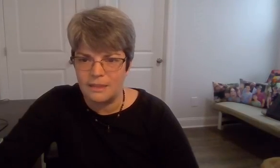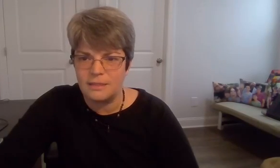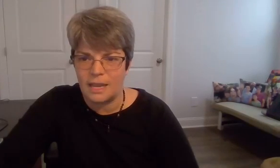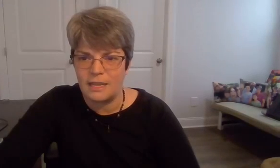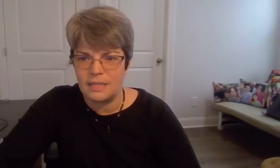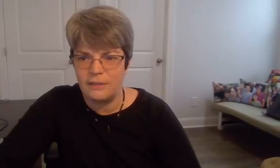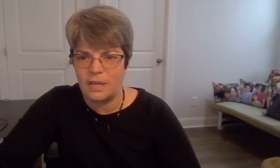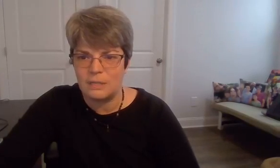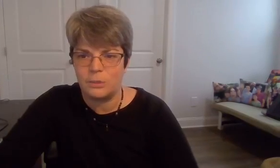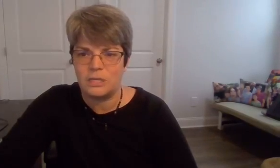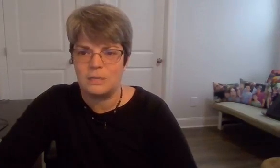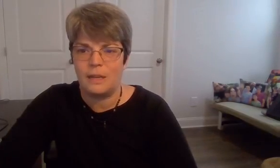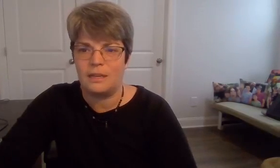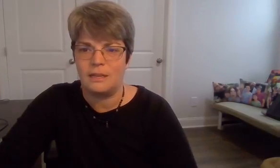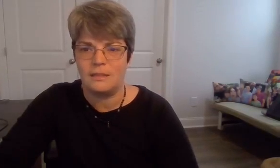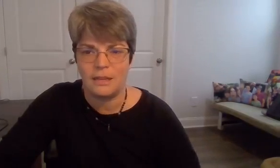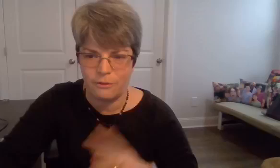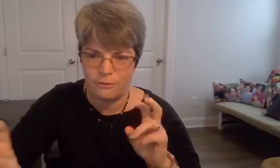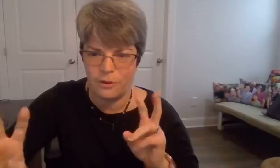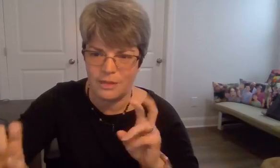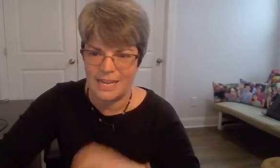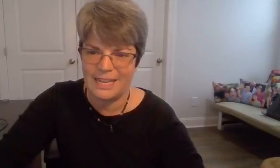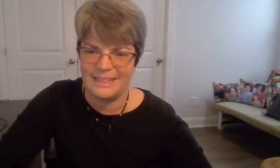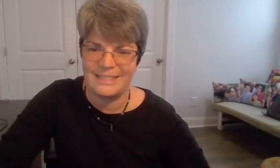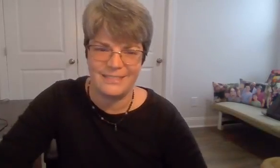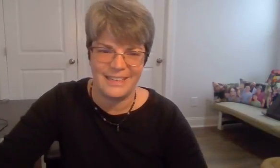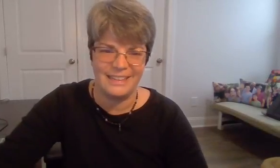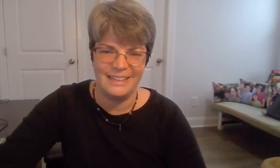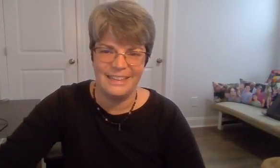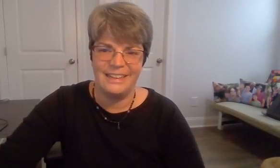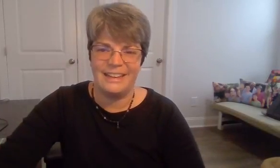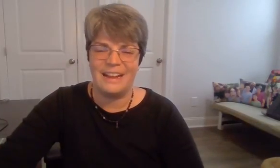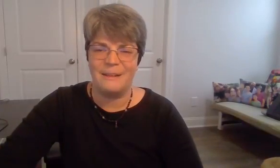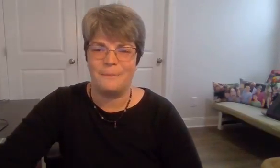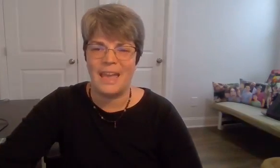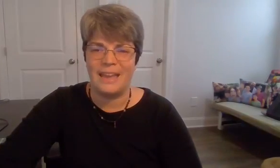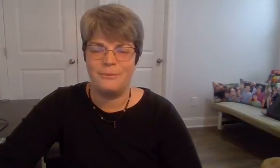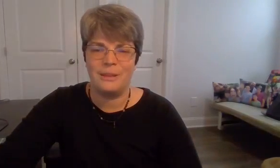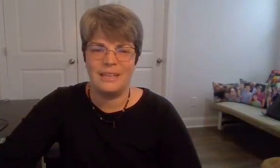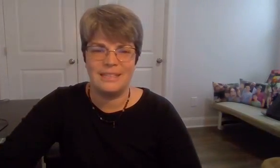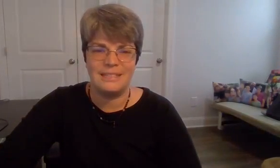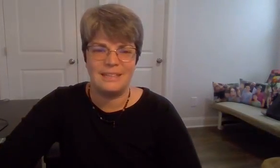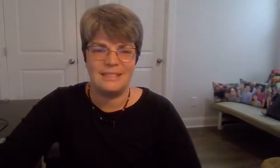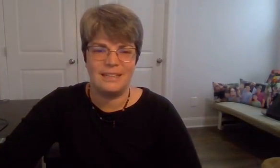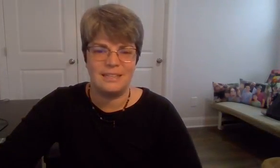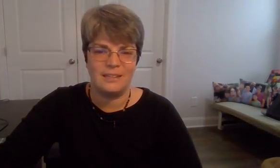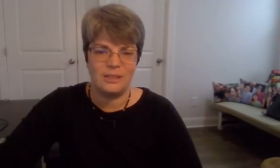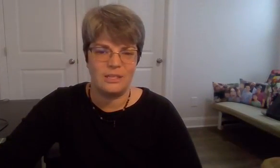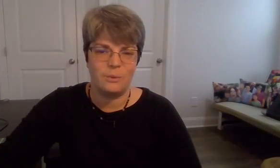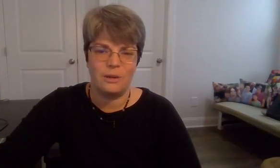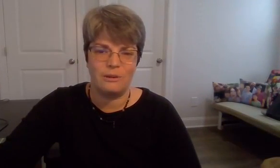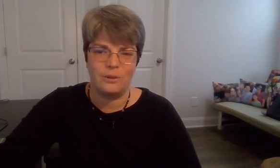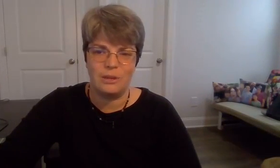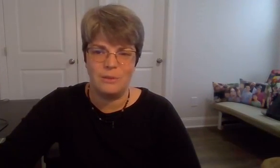and science. I even got to participate in Deaf for a Day. That sounds fun. Yeah, it really is. It's a wonderful